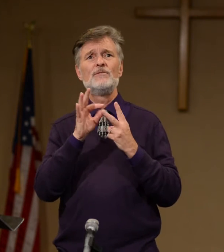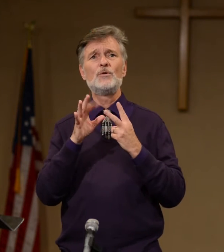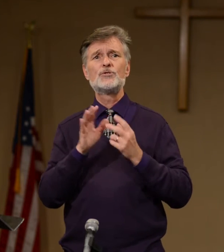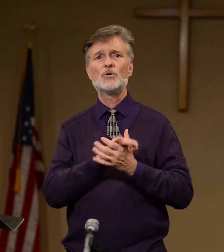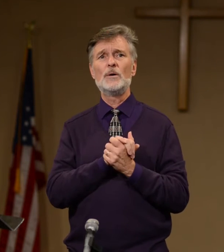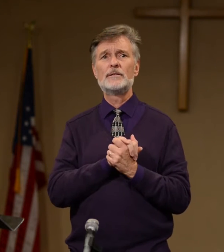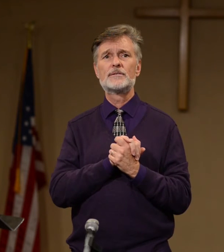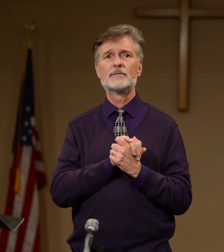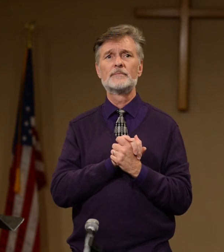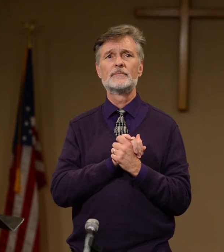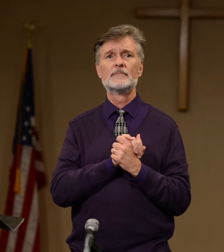sinful choice.